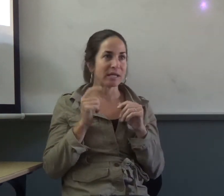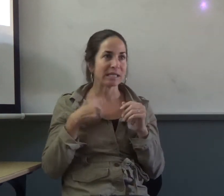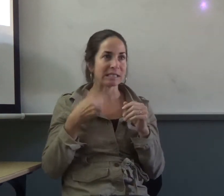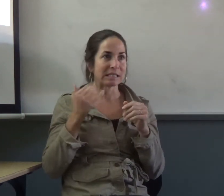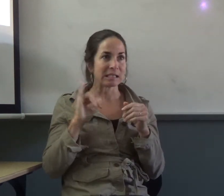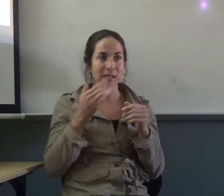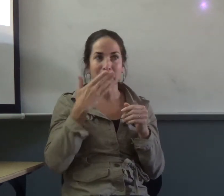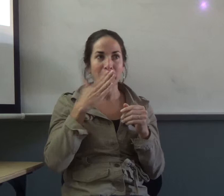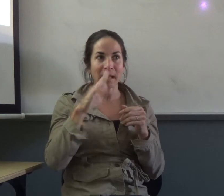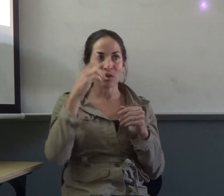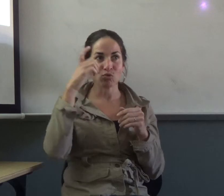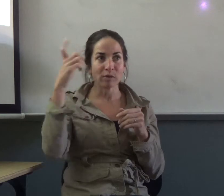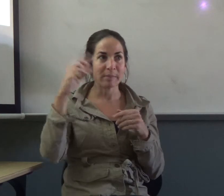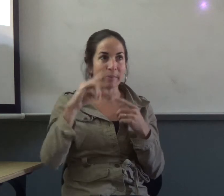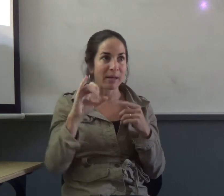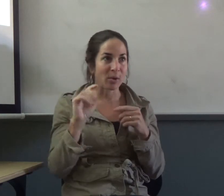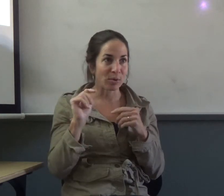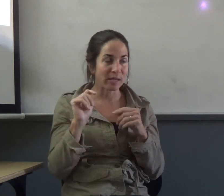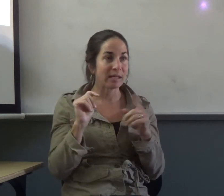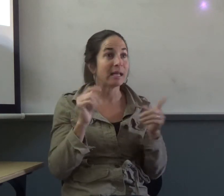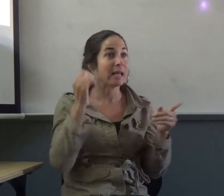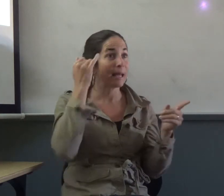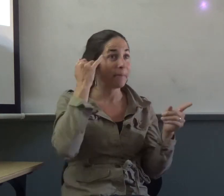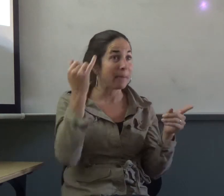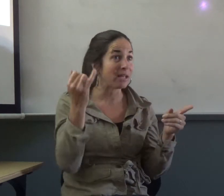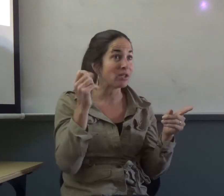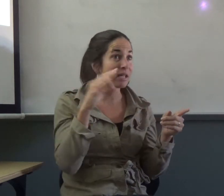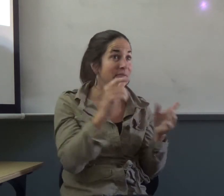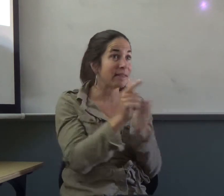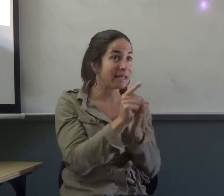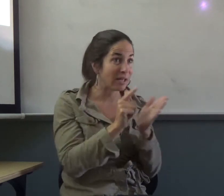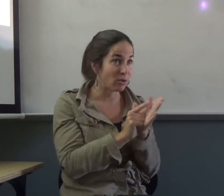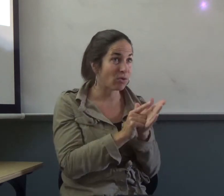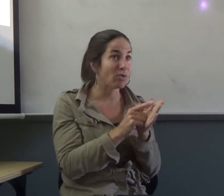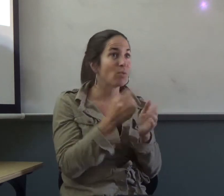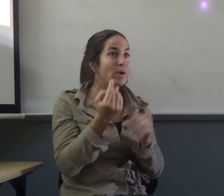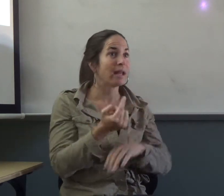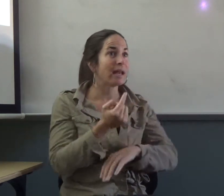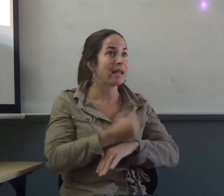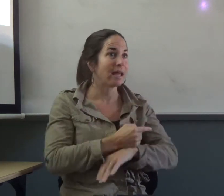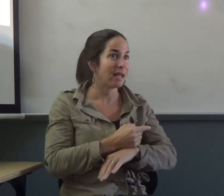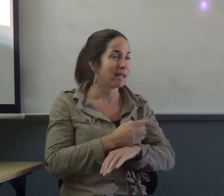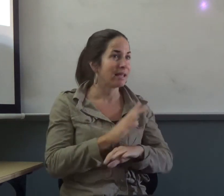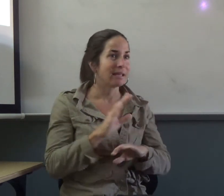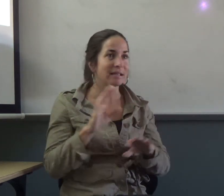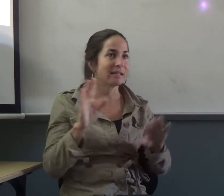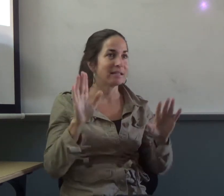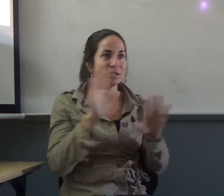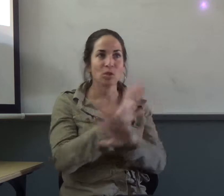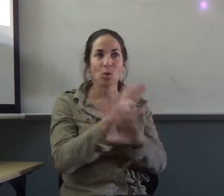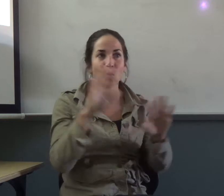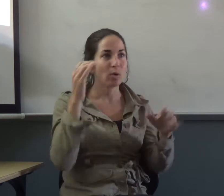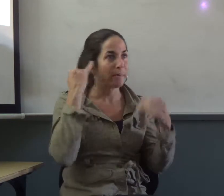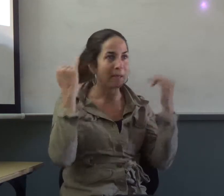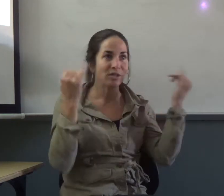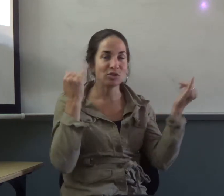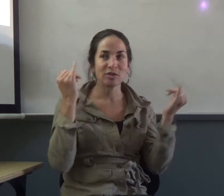nightmares. Just imagine if that was legal 1 day a year. I don't Oh want my to. God. Let's not. You guys are